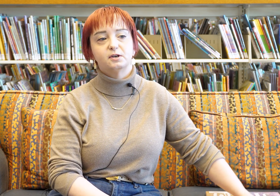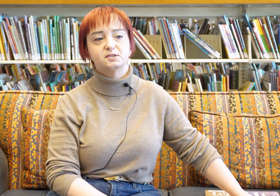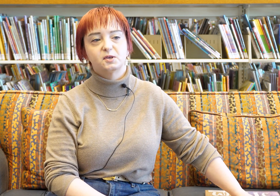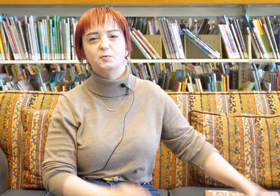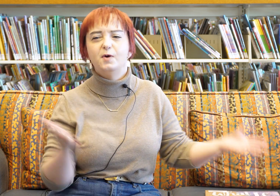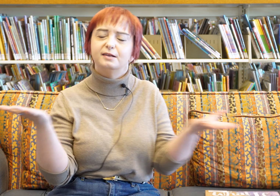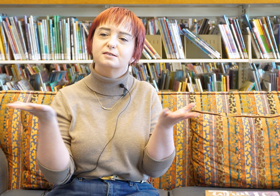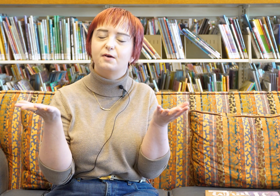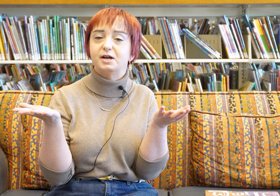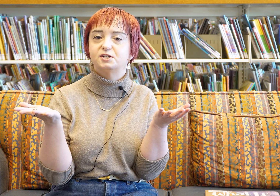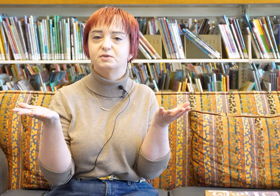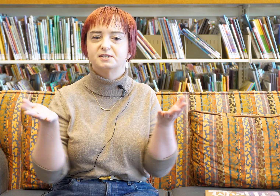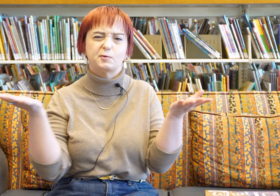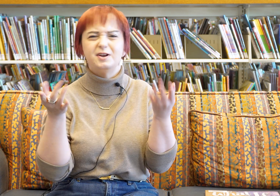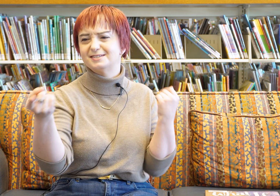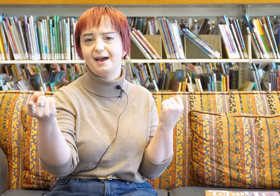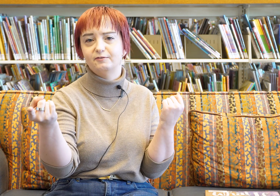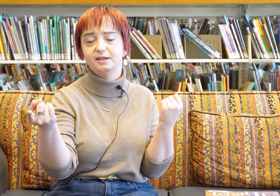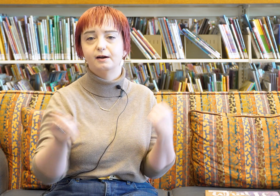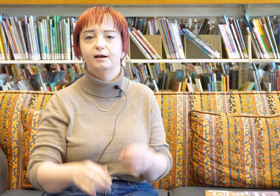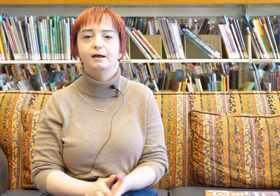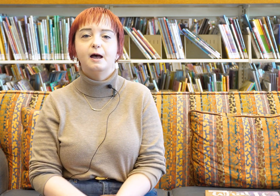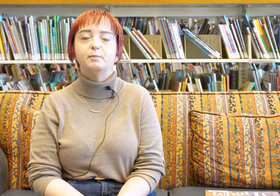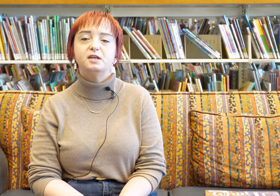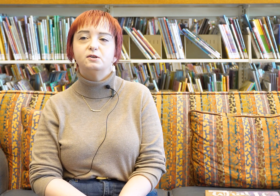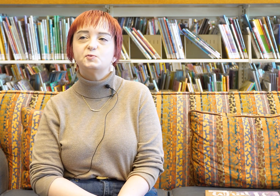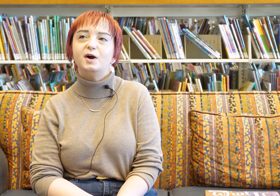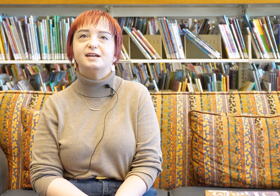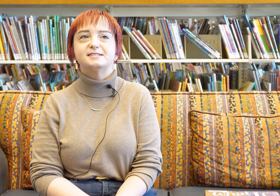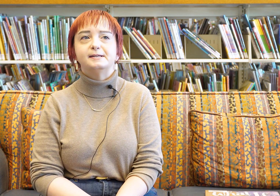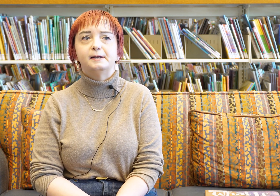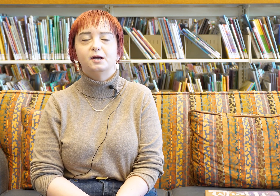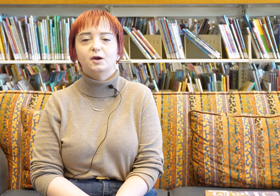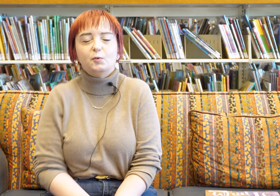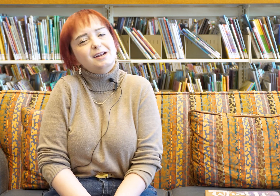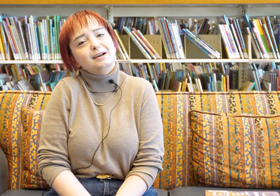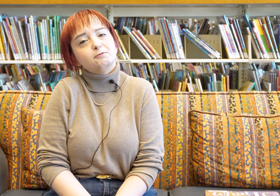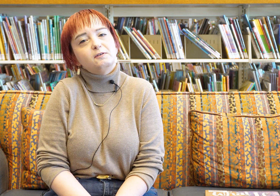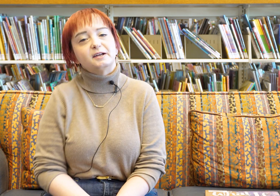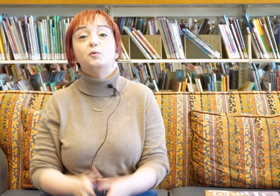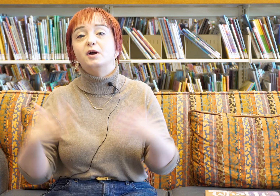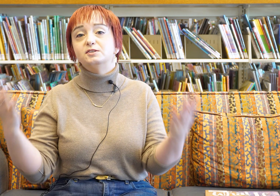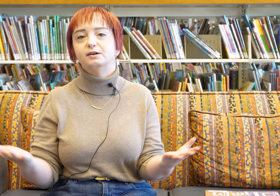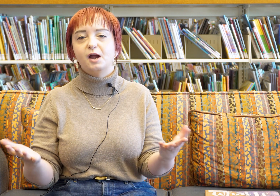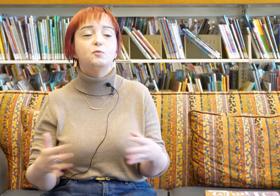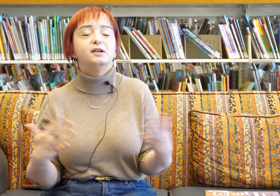there's the what question, which is like, what is that over there? But then there's what as in what if, like a wonder. I